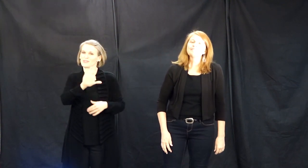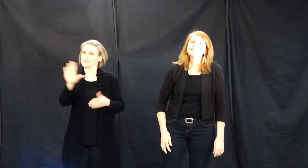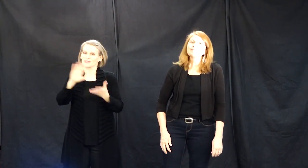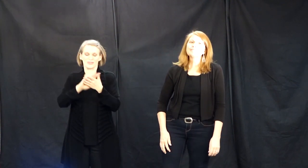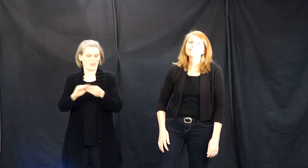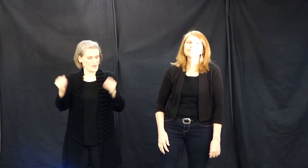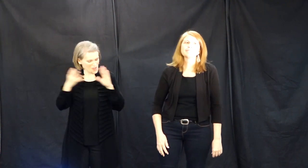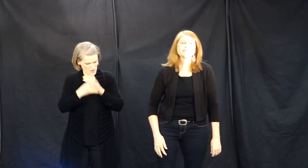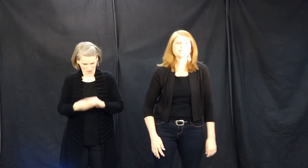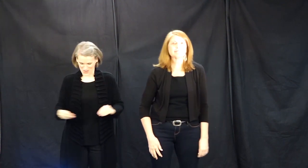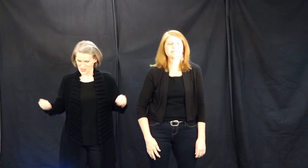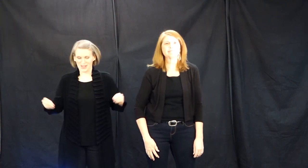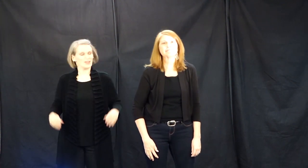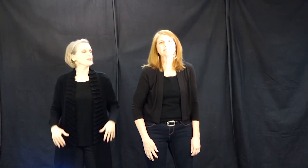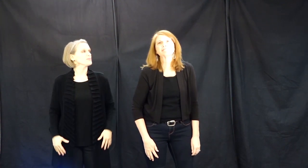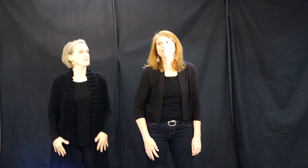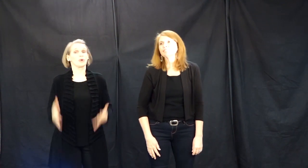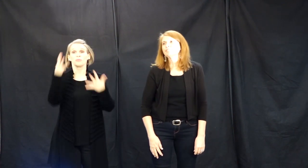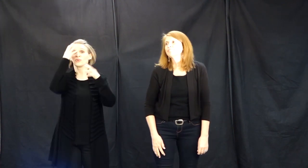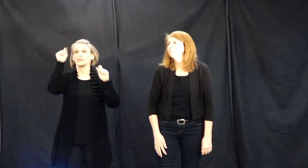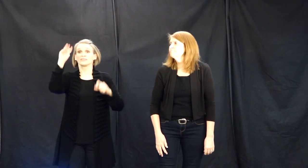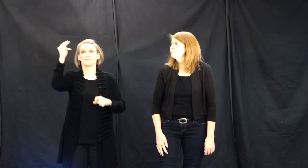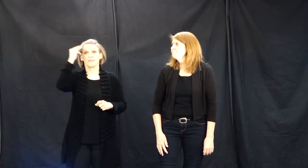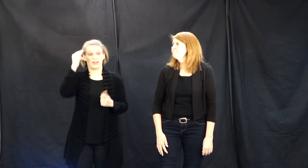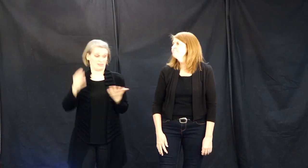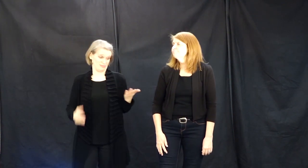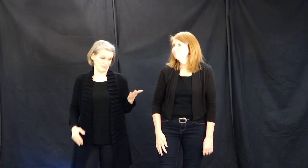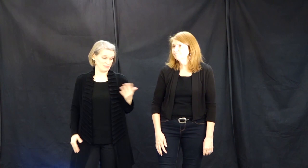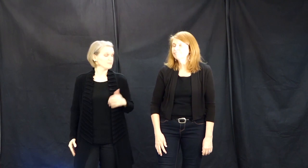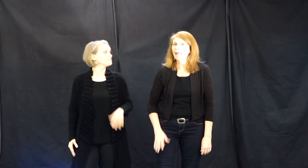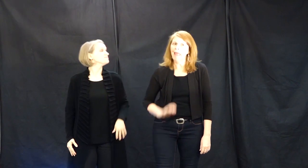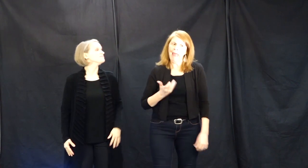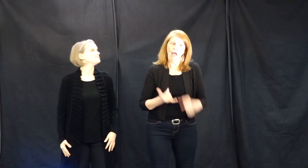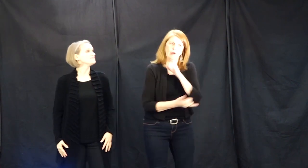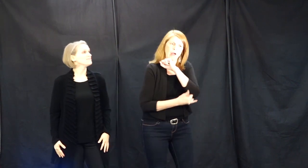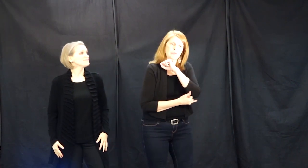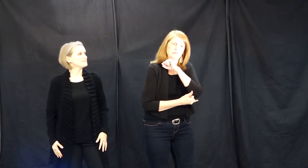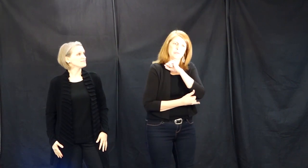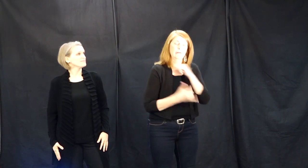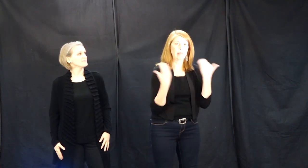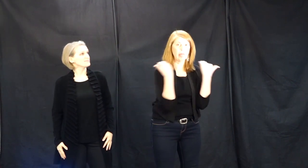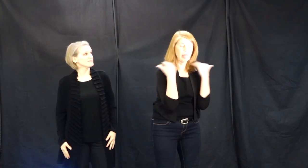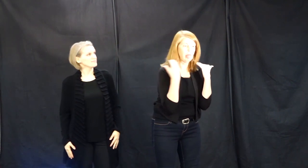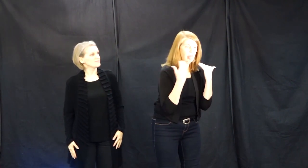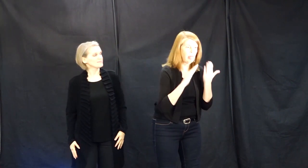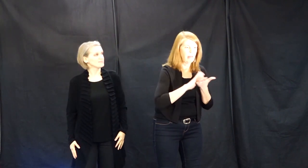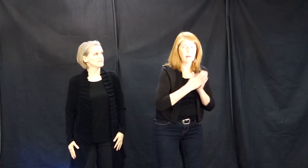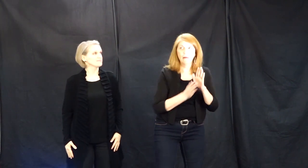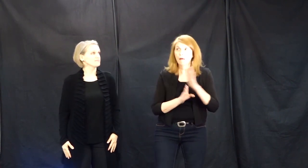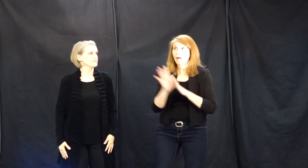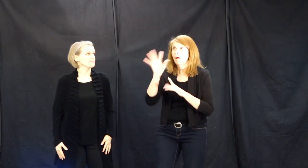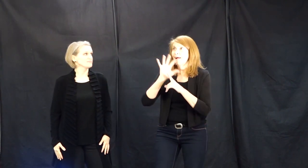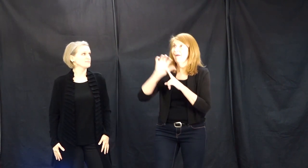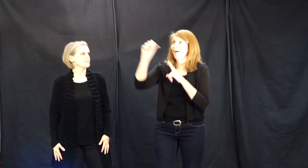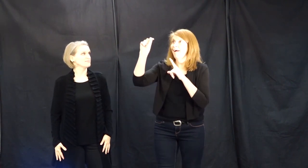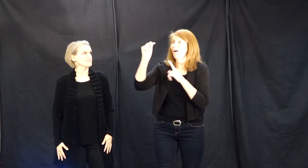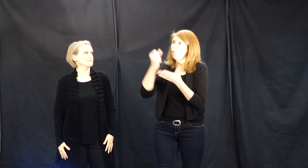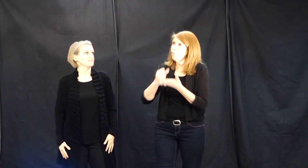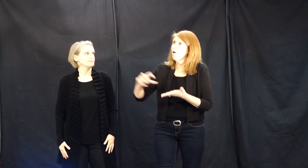your story? President Madison. He took our country from bankruptcy to prosperity. I hate to admit it, but he doesn't get